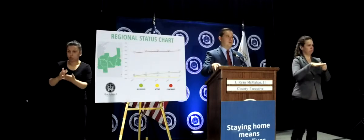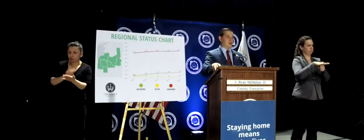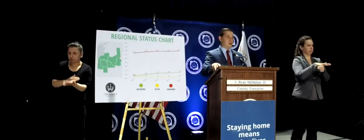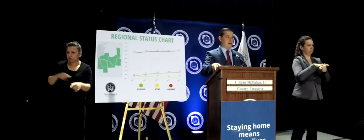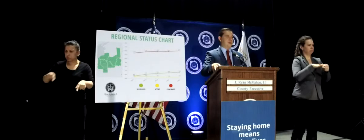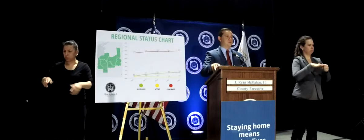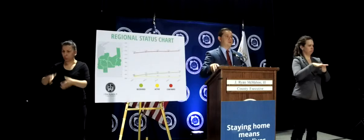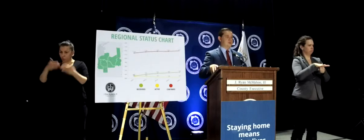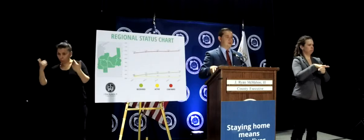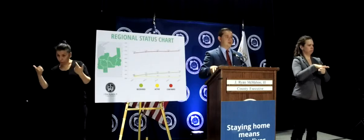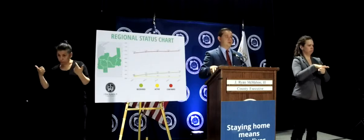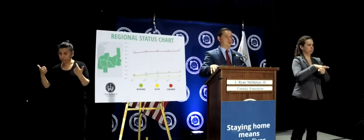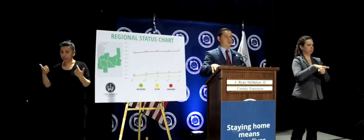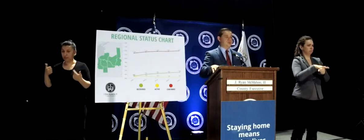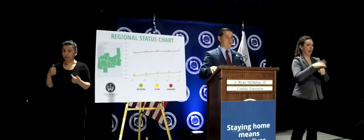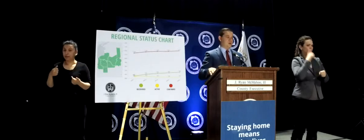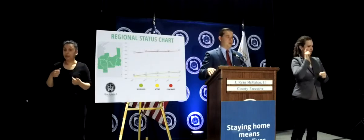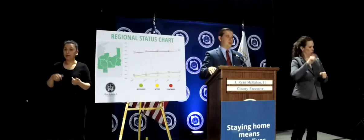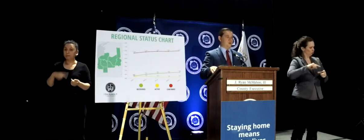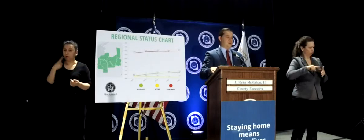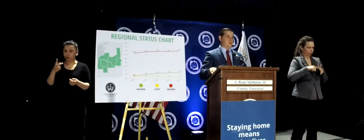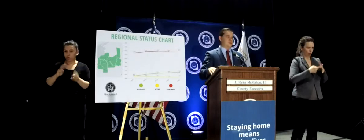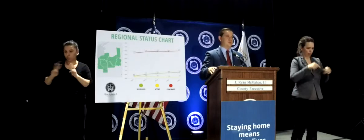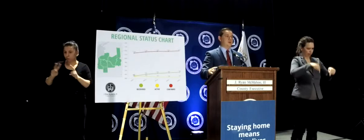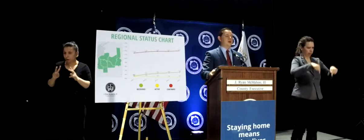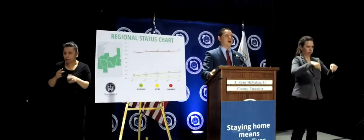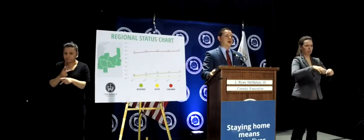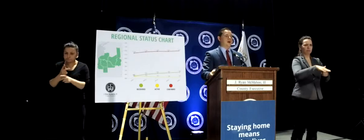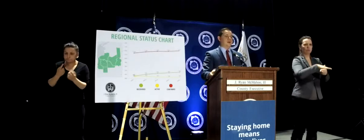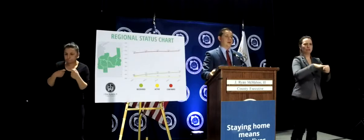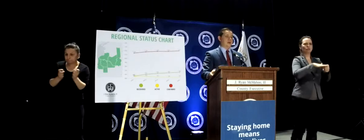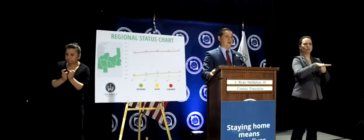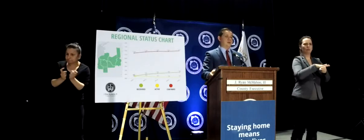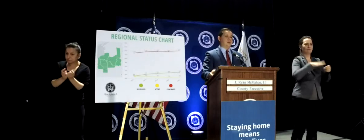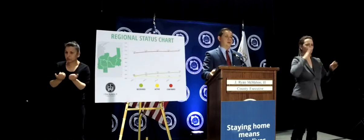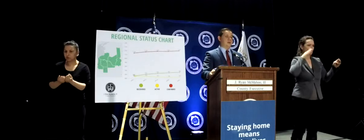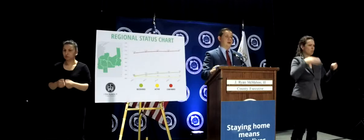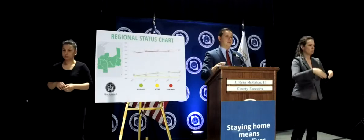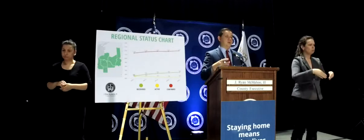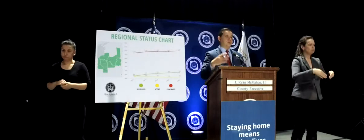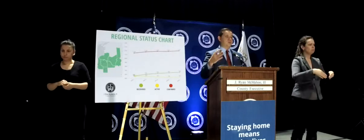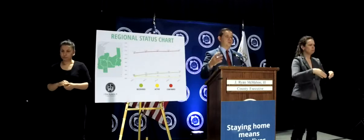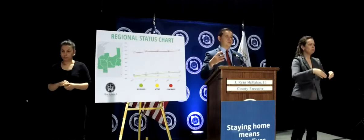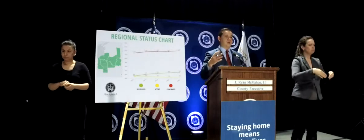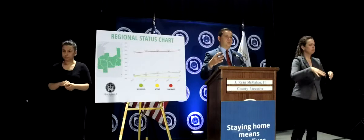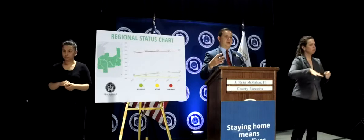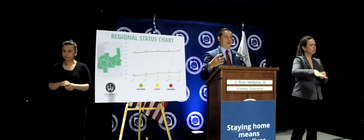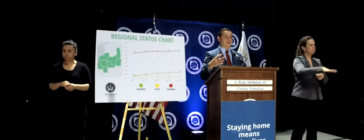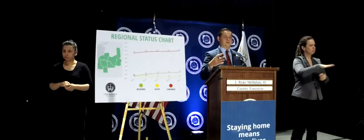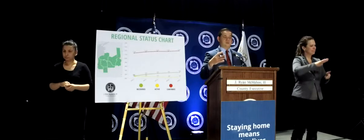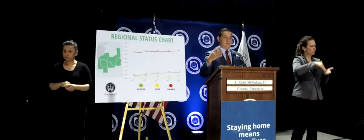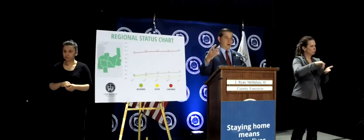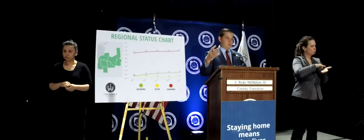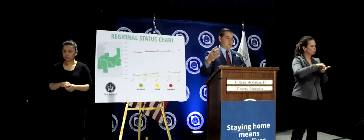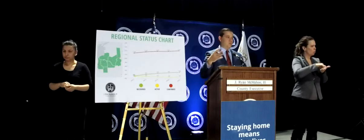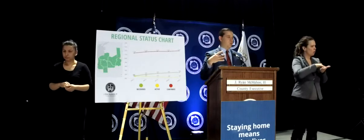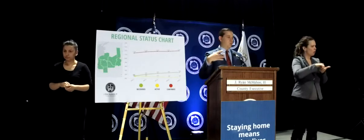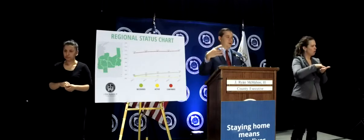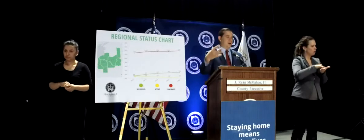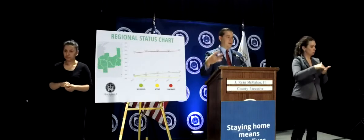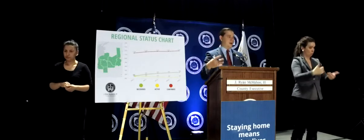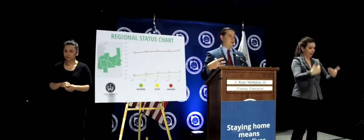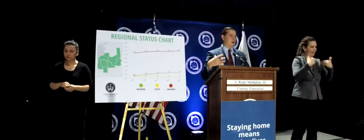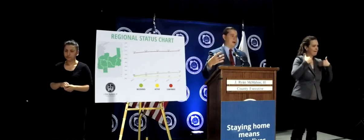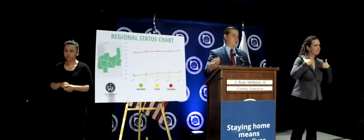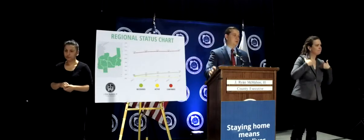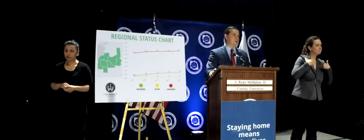today recognize regions are the way to do this, and having a regional restart plan is smart. we're